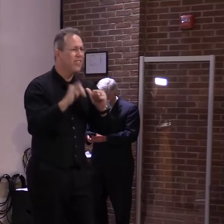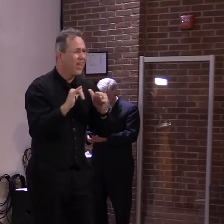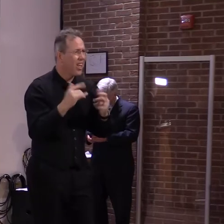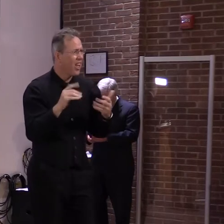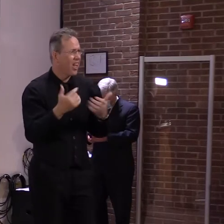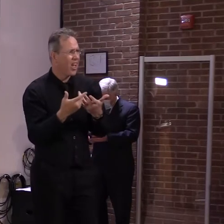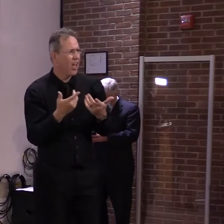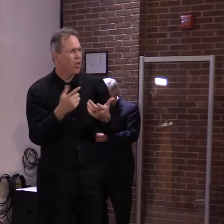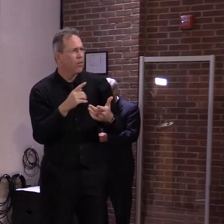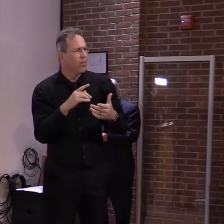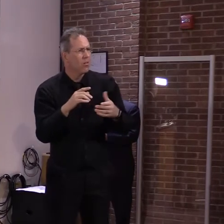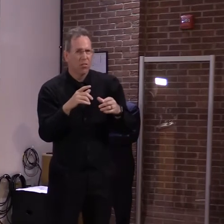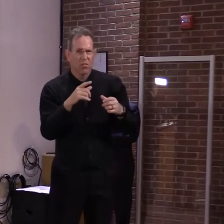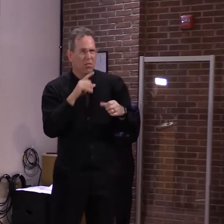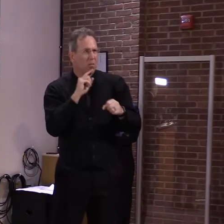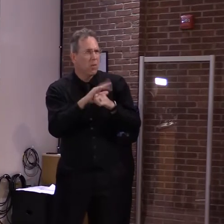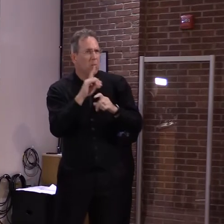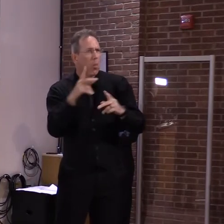household?